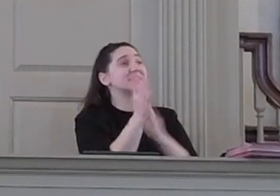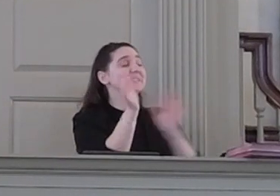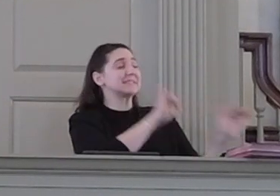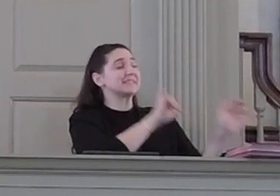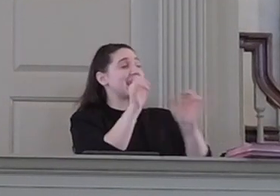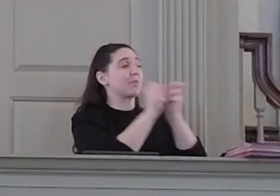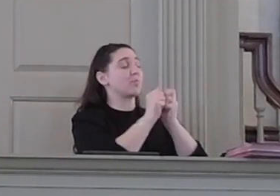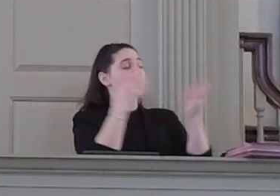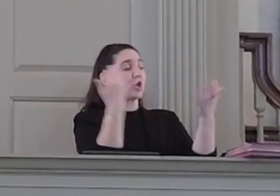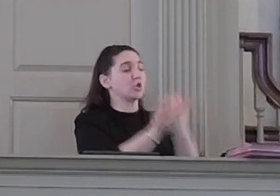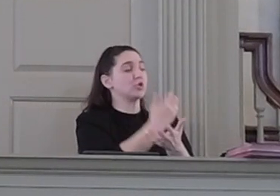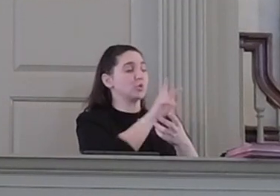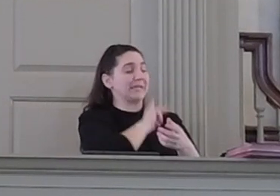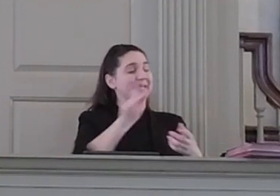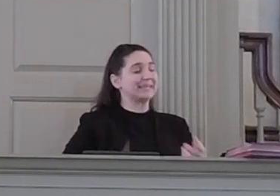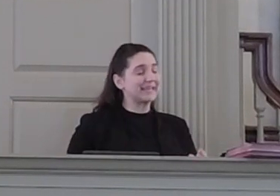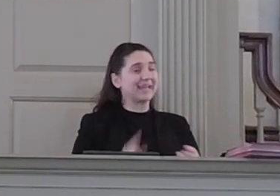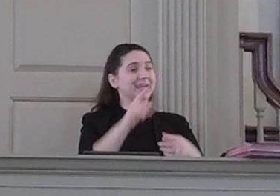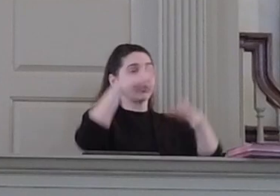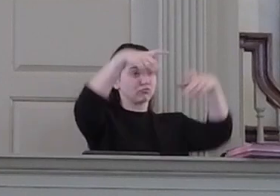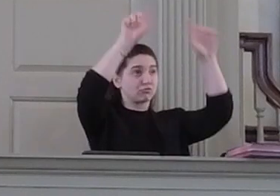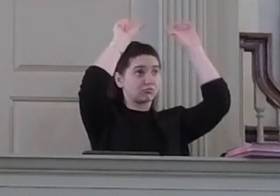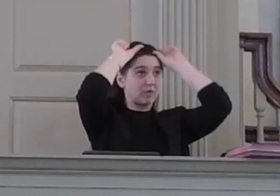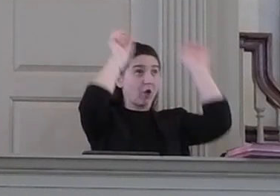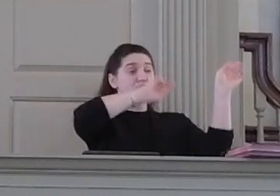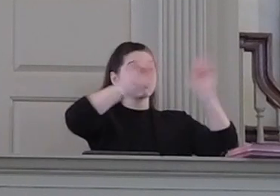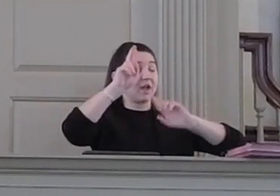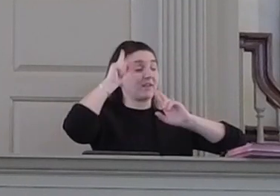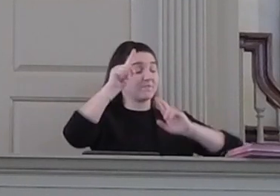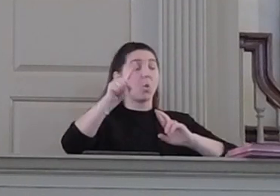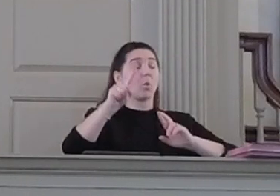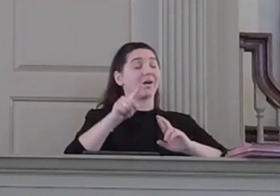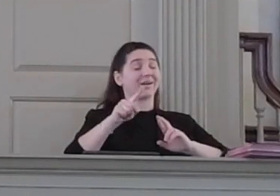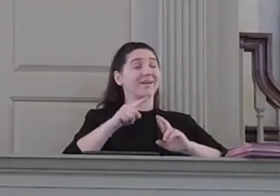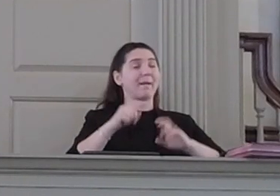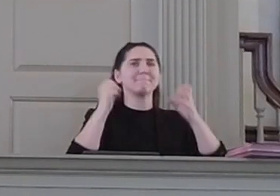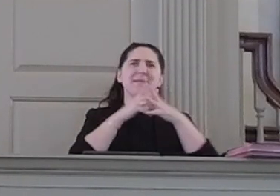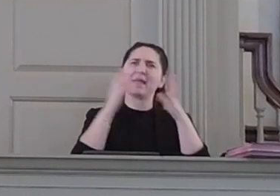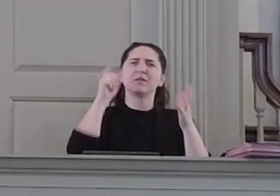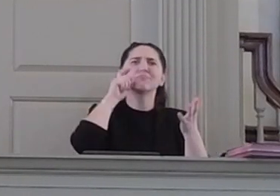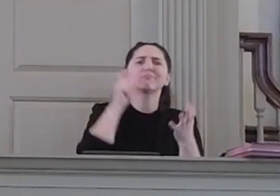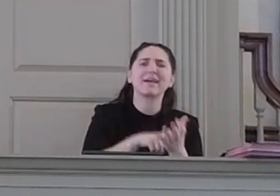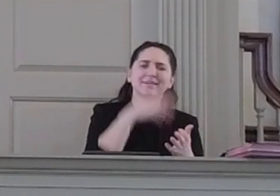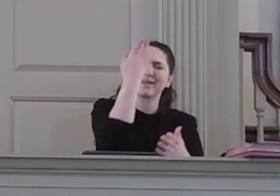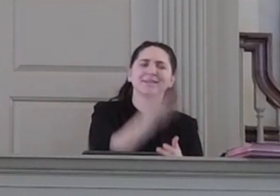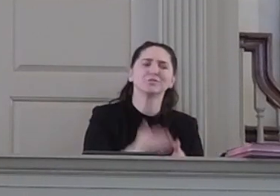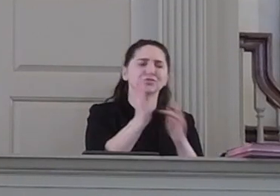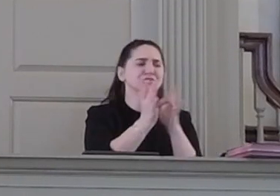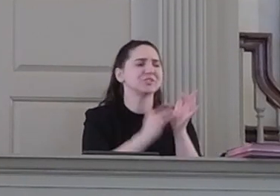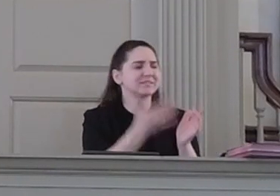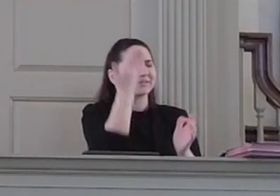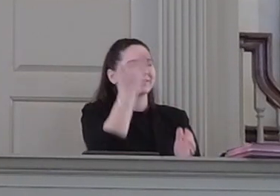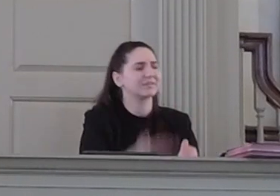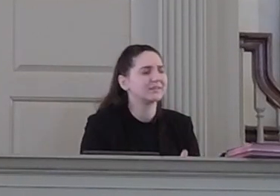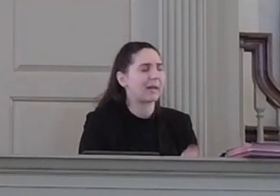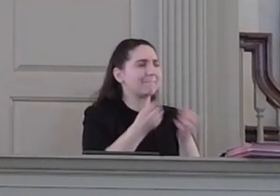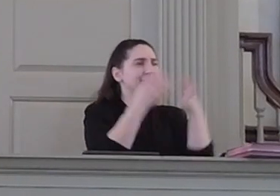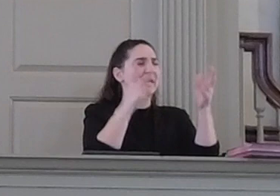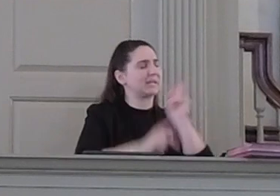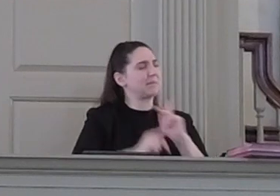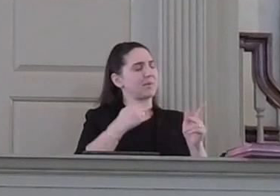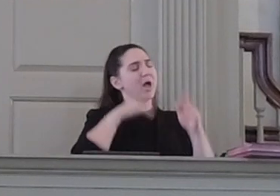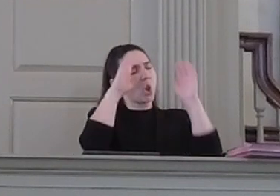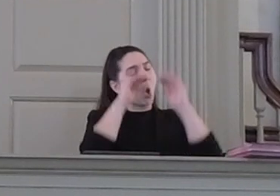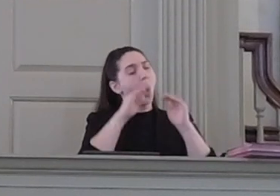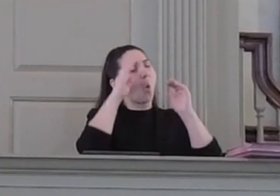king to be crowned, the one they had been waiting for. So many people recognized him by this point. So many people had hope